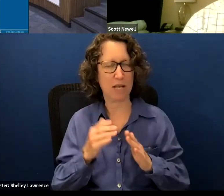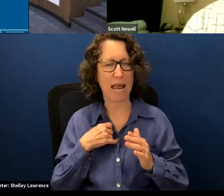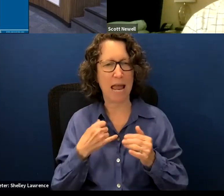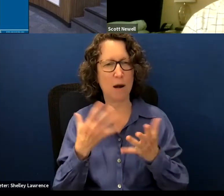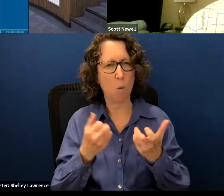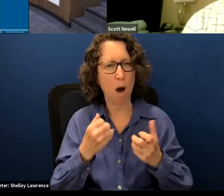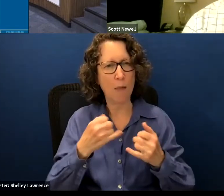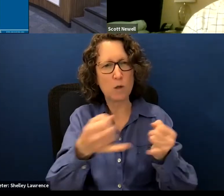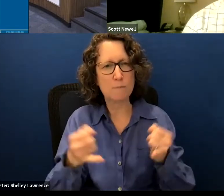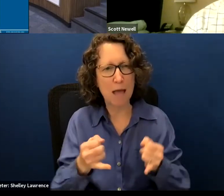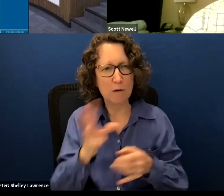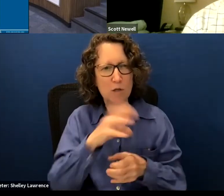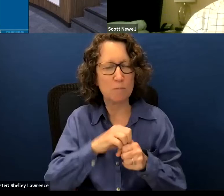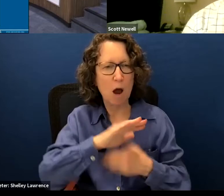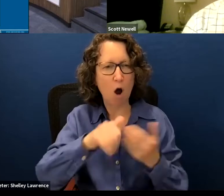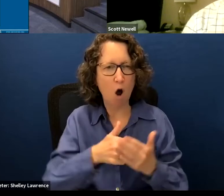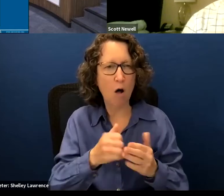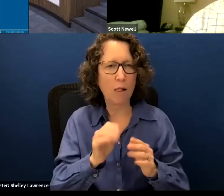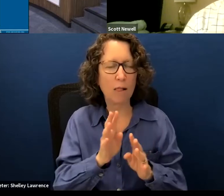ensure all voices are heard.